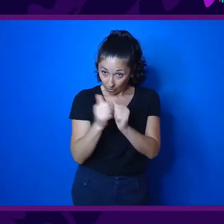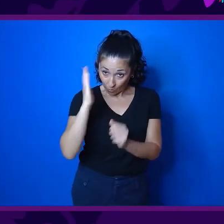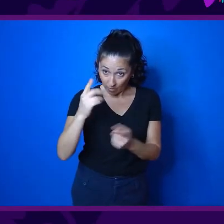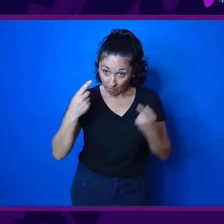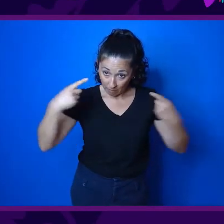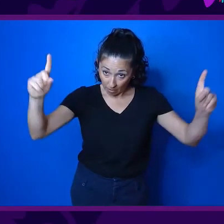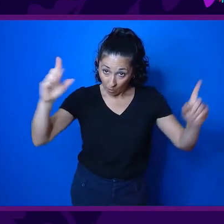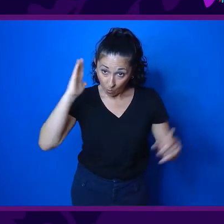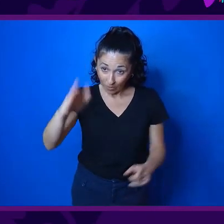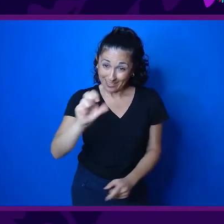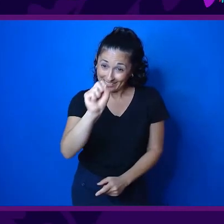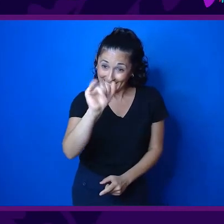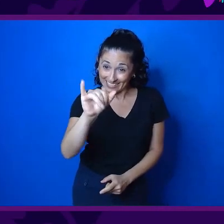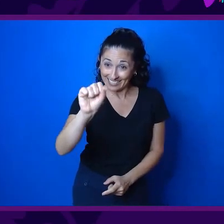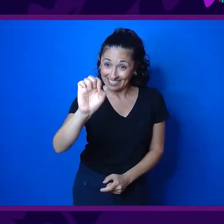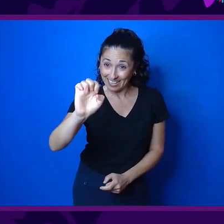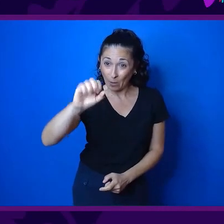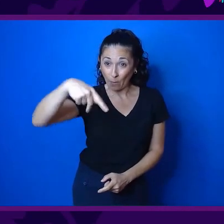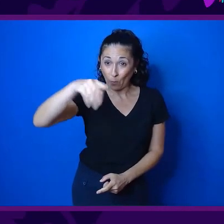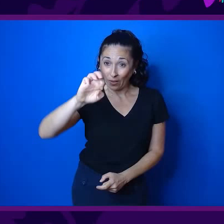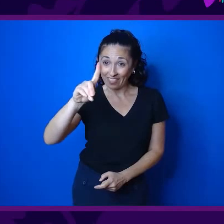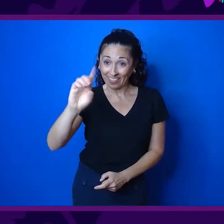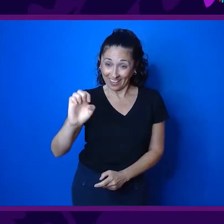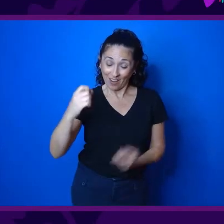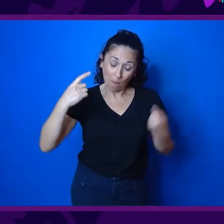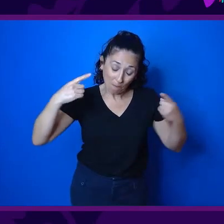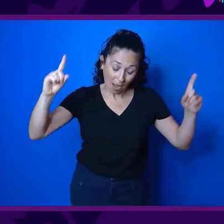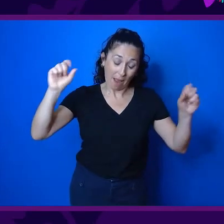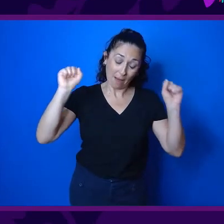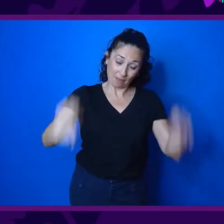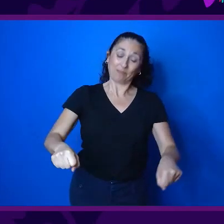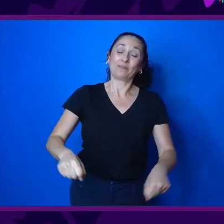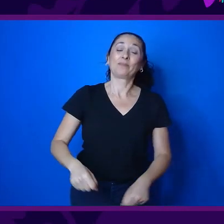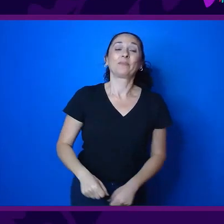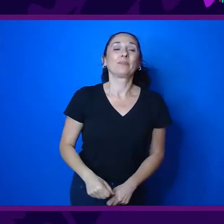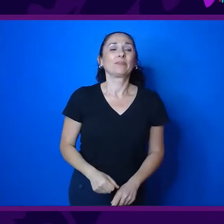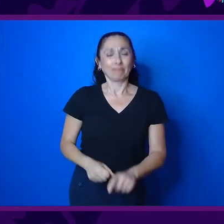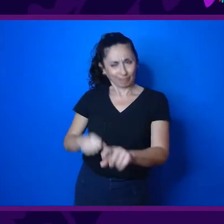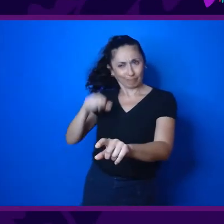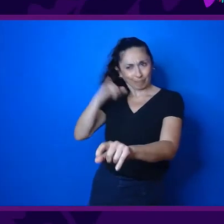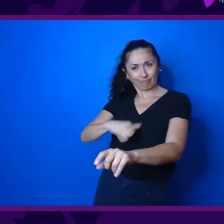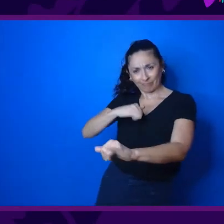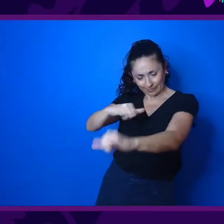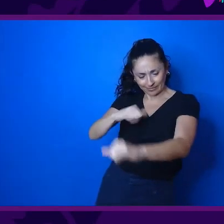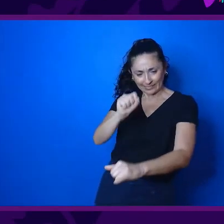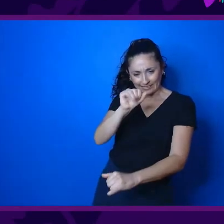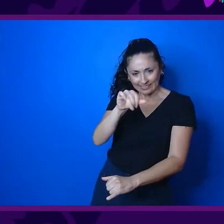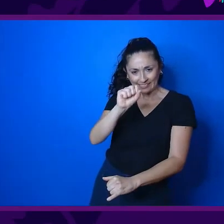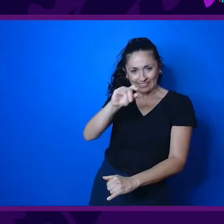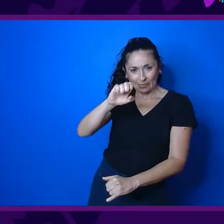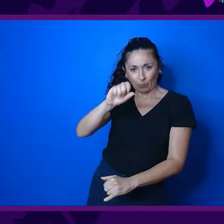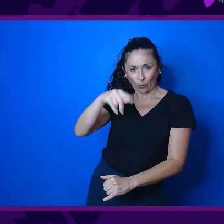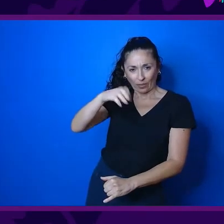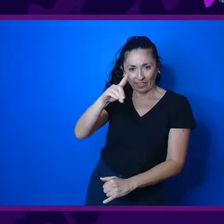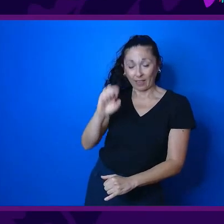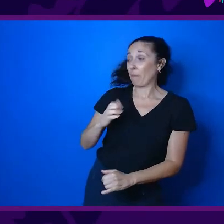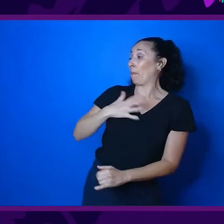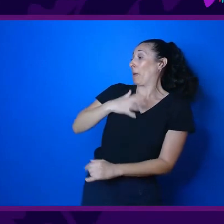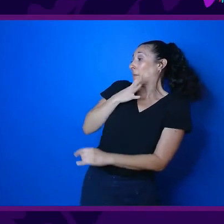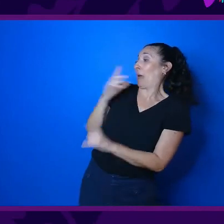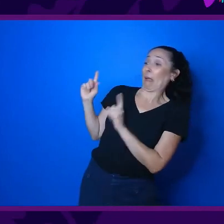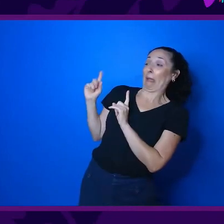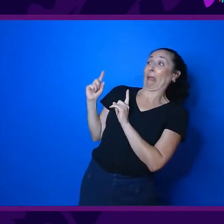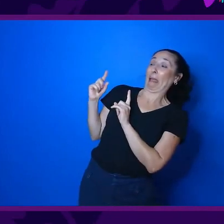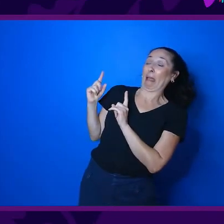puede. Absolutely. Sí se puede. I have my mom and she's hovering, and we're talking about like all the things that I